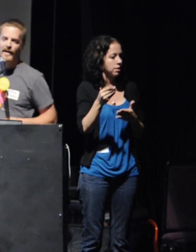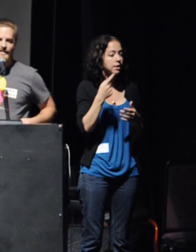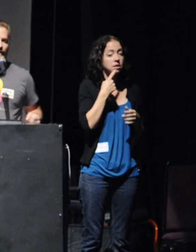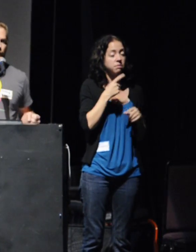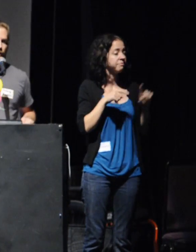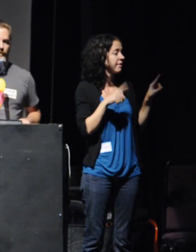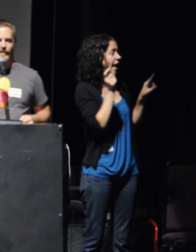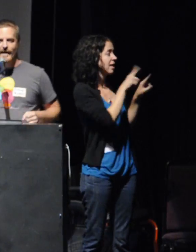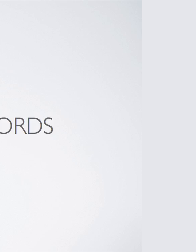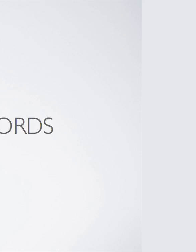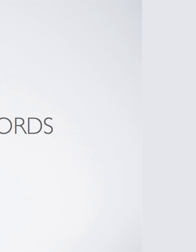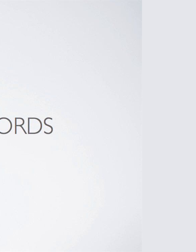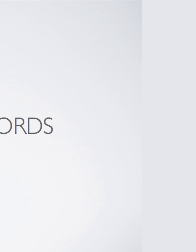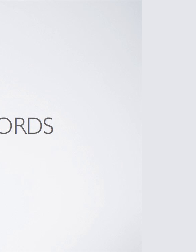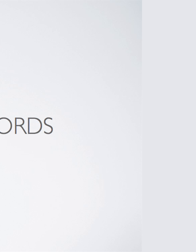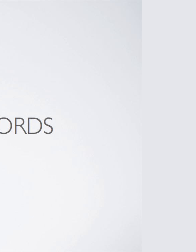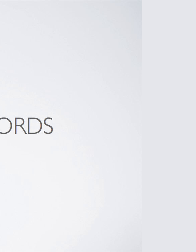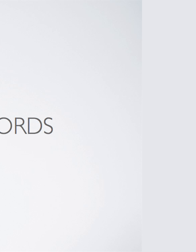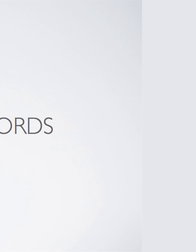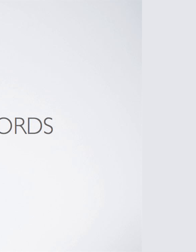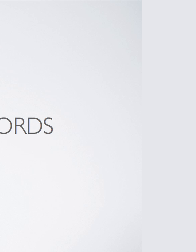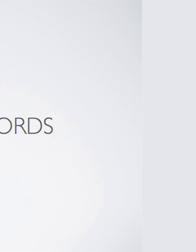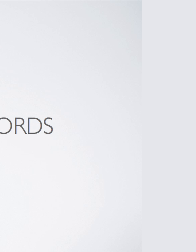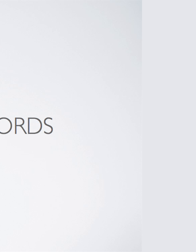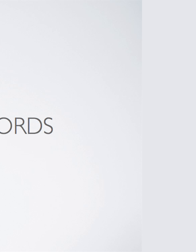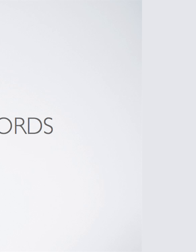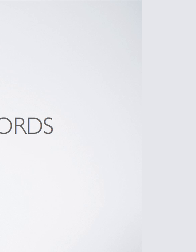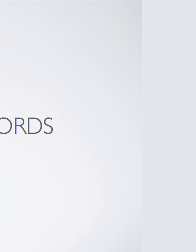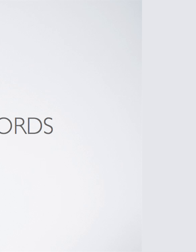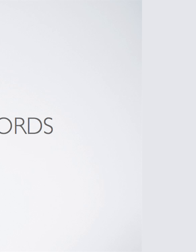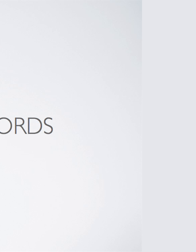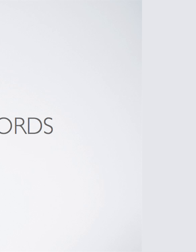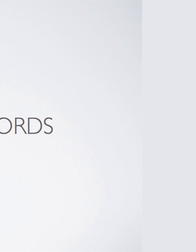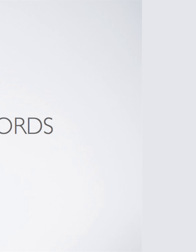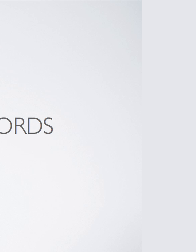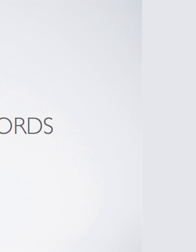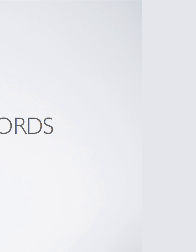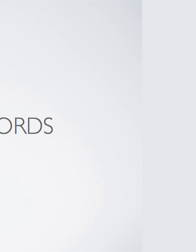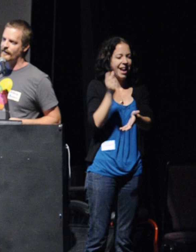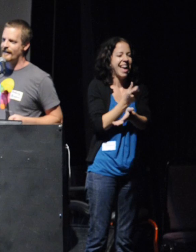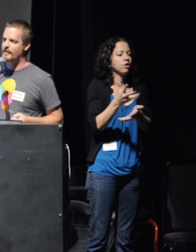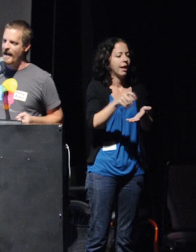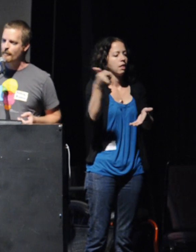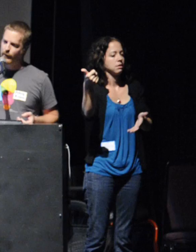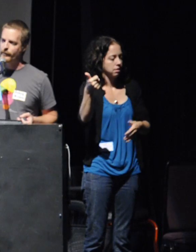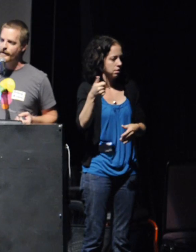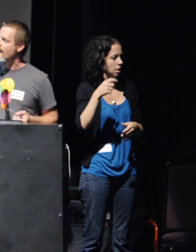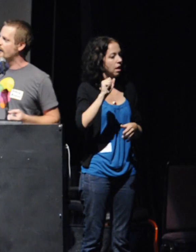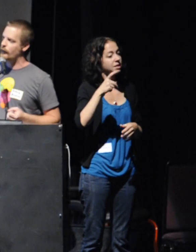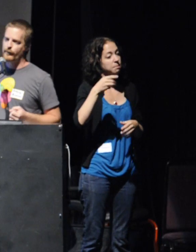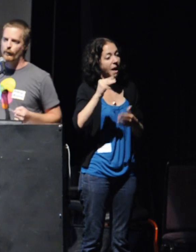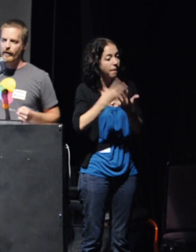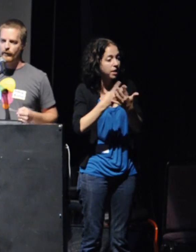servers. Text records, this is the last one I'm going to give you. Text records are sort of like the dumping ground for everything else DNS. It's used for things like spam